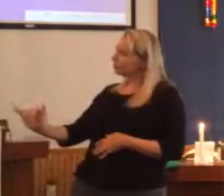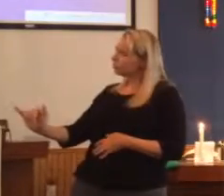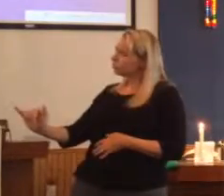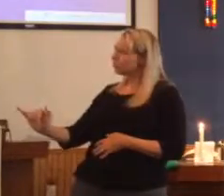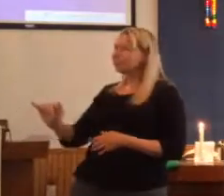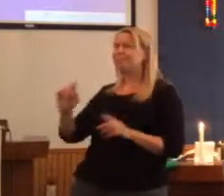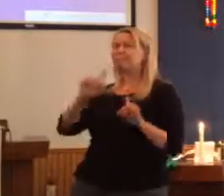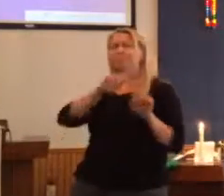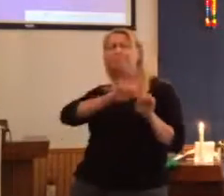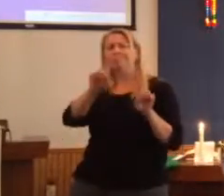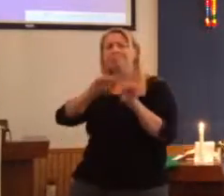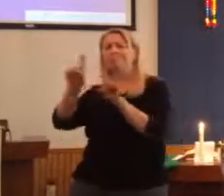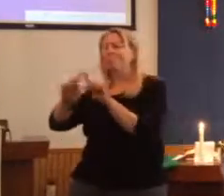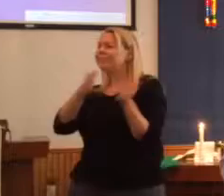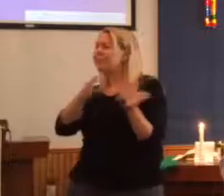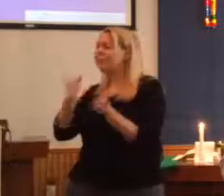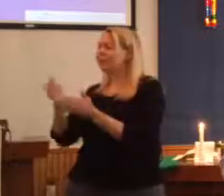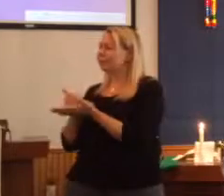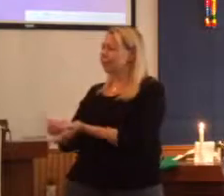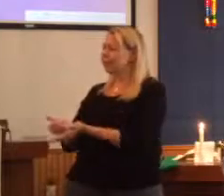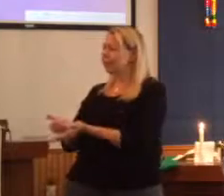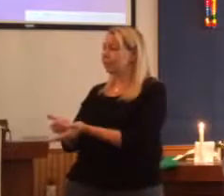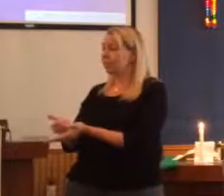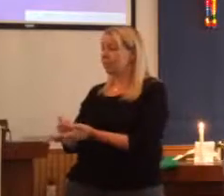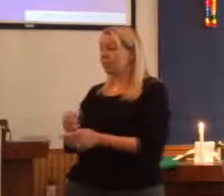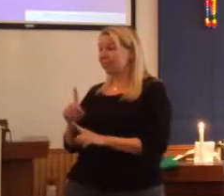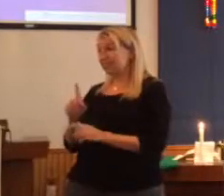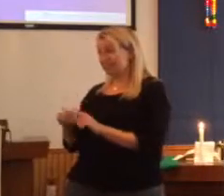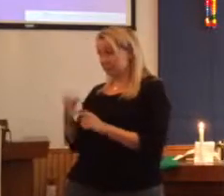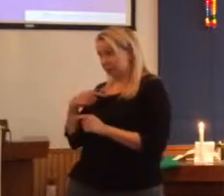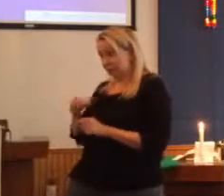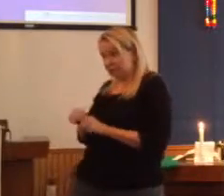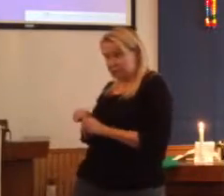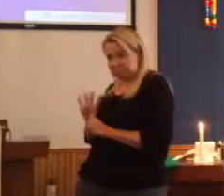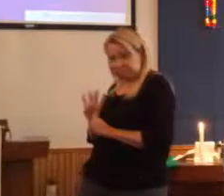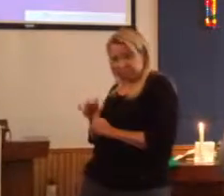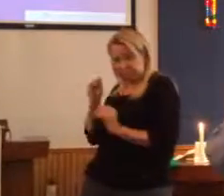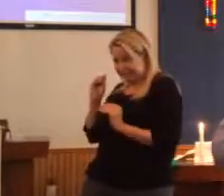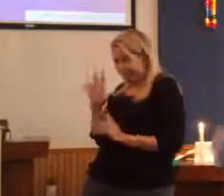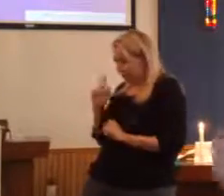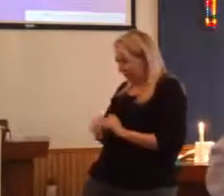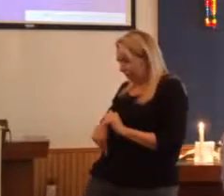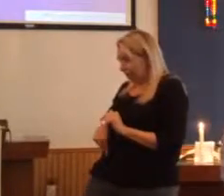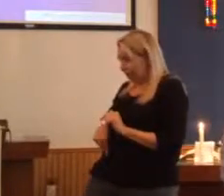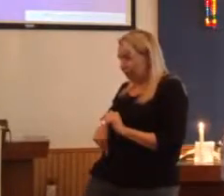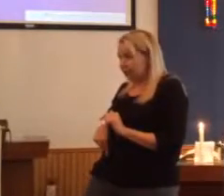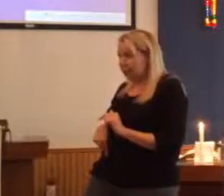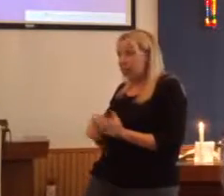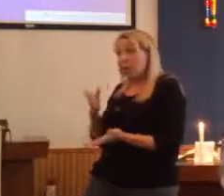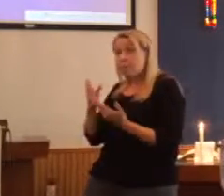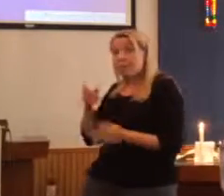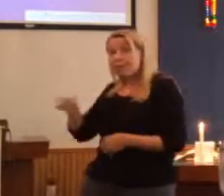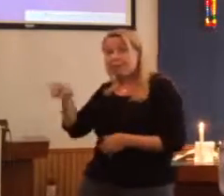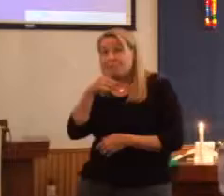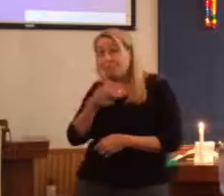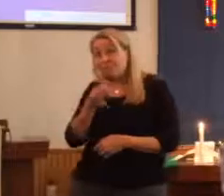Sometimes, though, we have the ability to do the teaching ourselves. And that means maybe actually